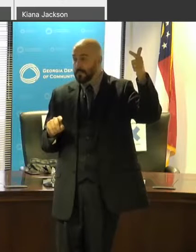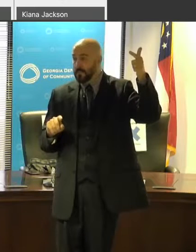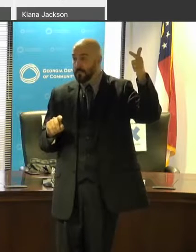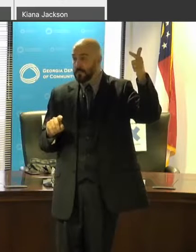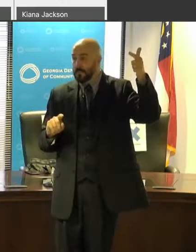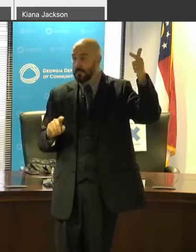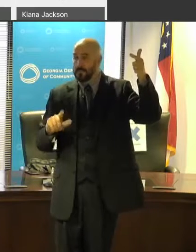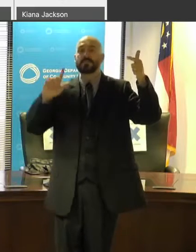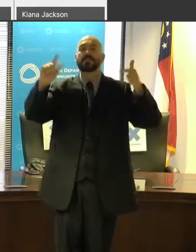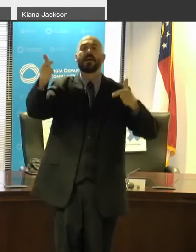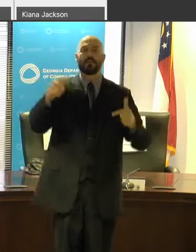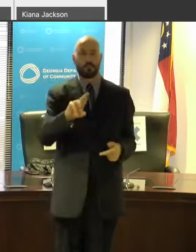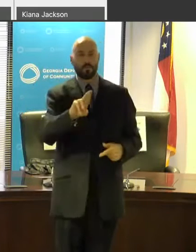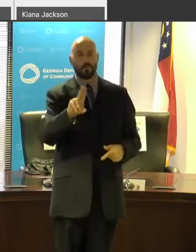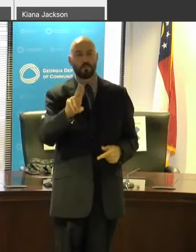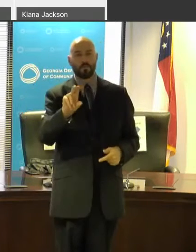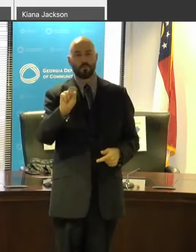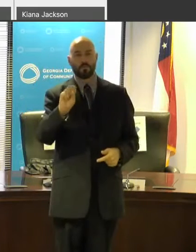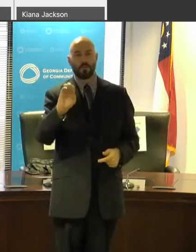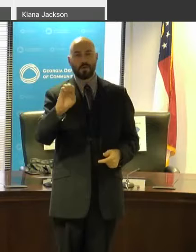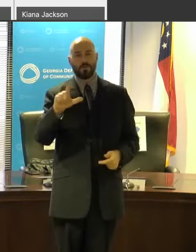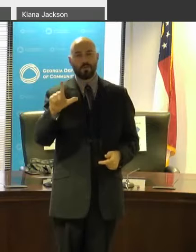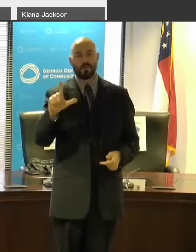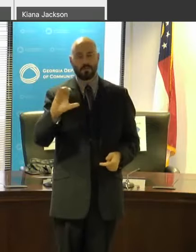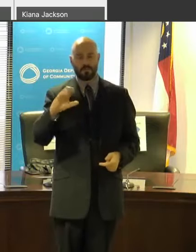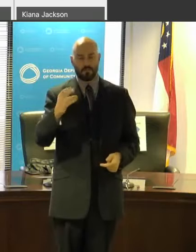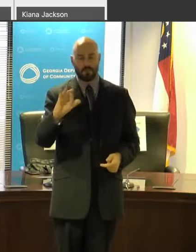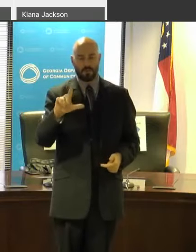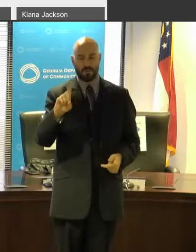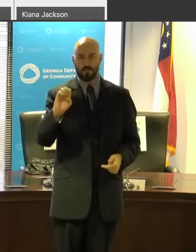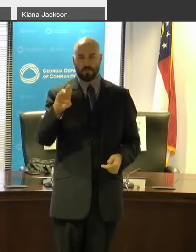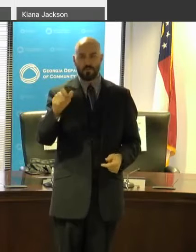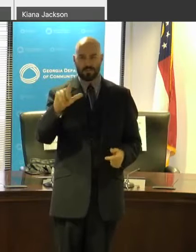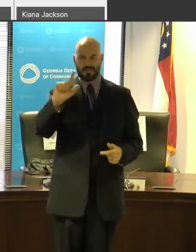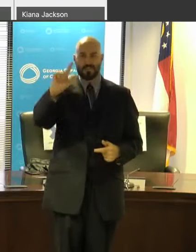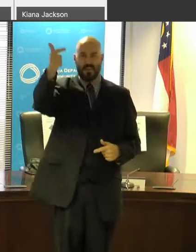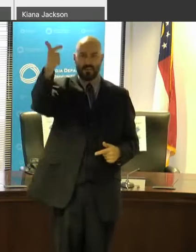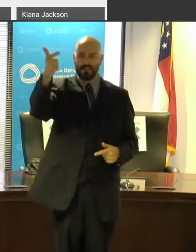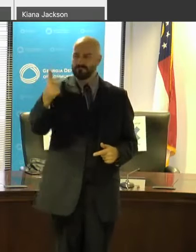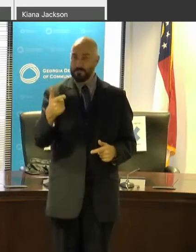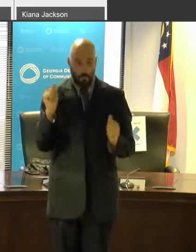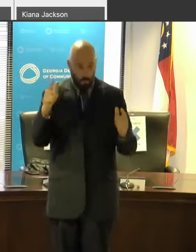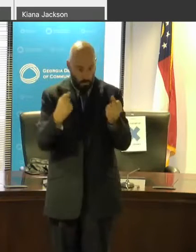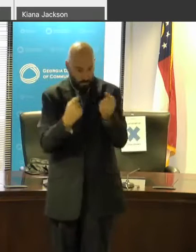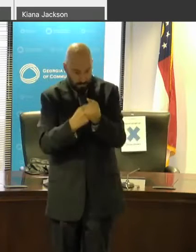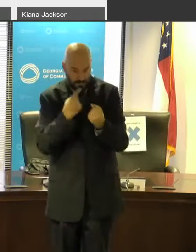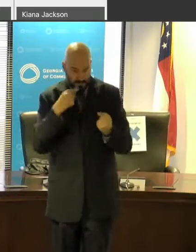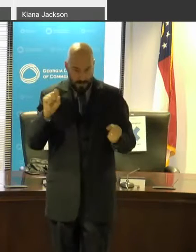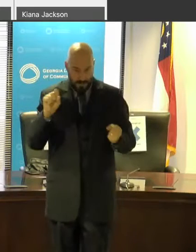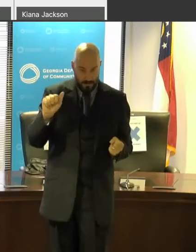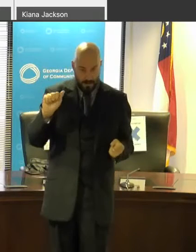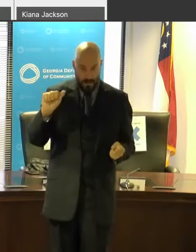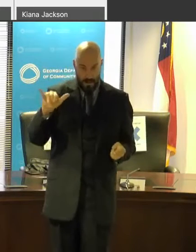Second, Russ. Russ Childers has seconded that motion. All in favor say aye.